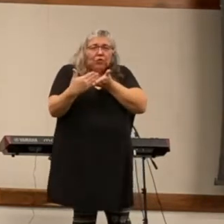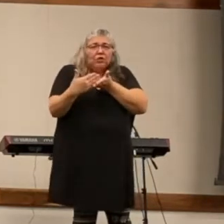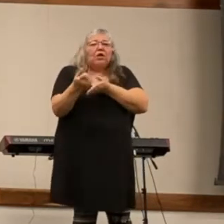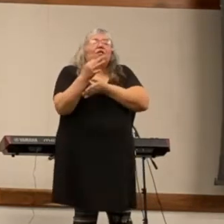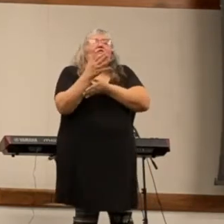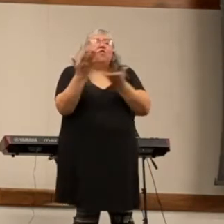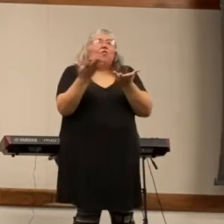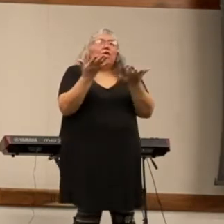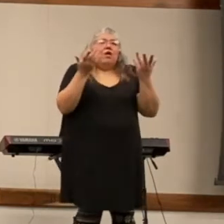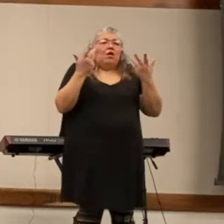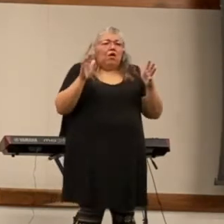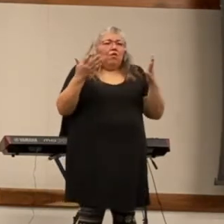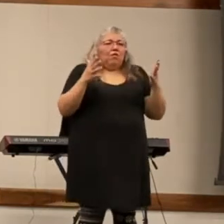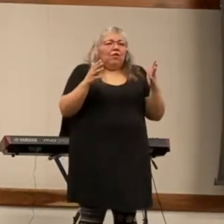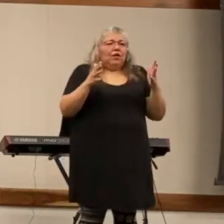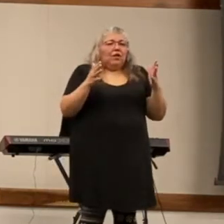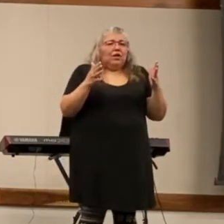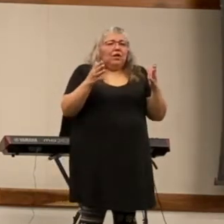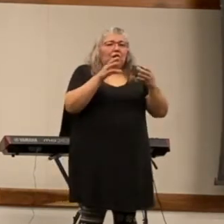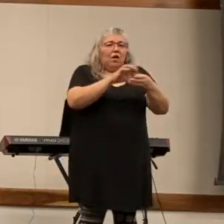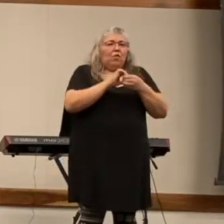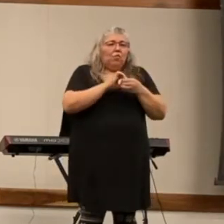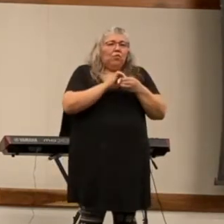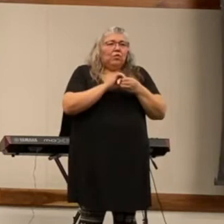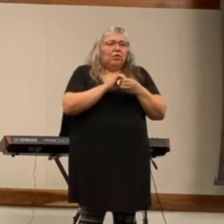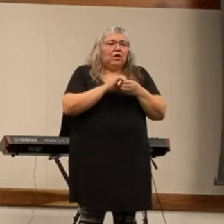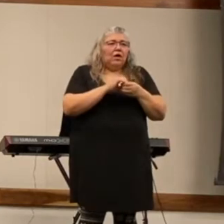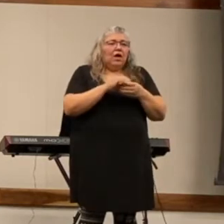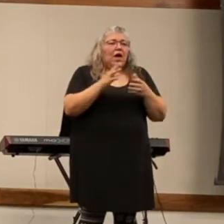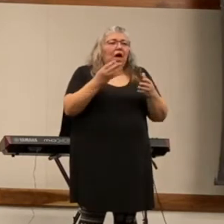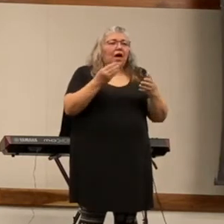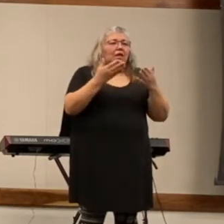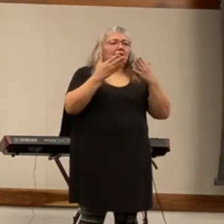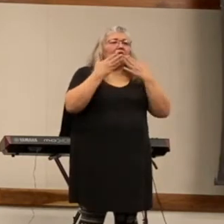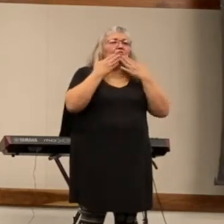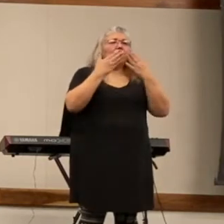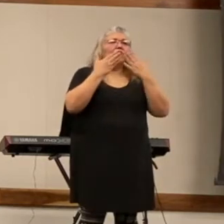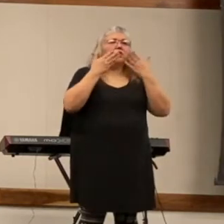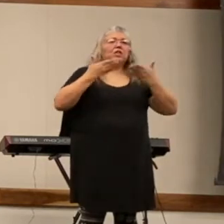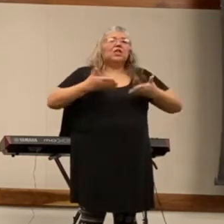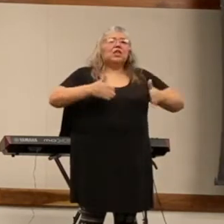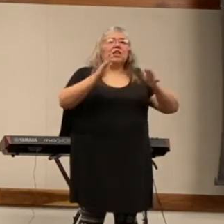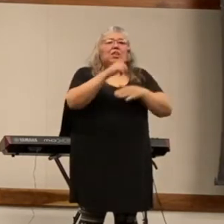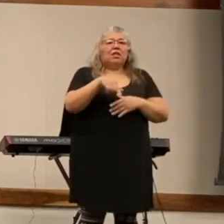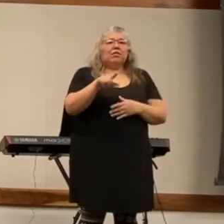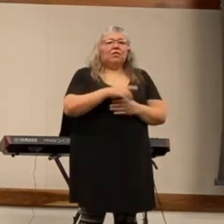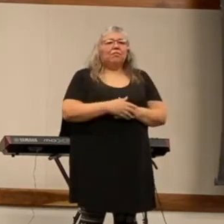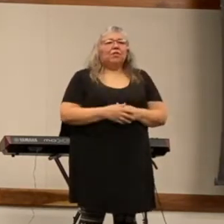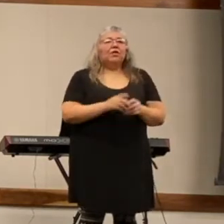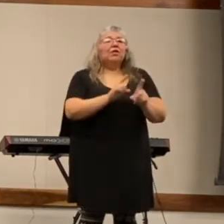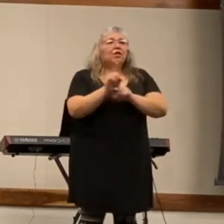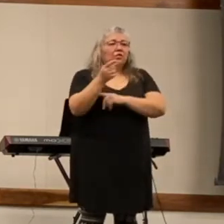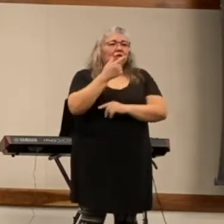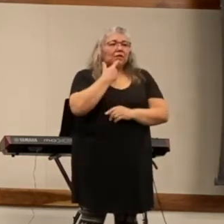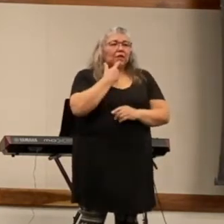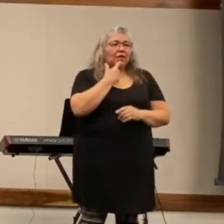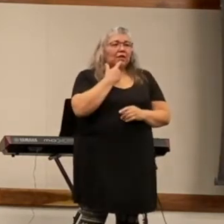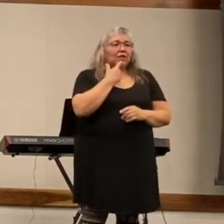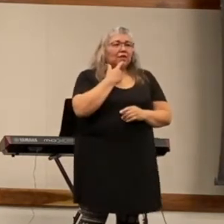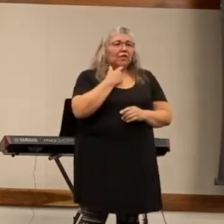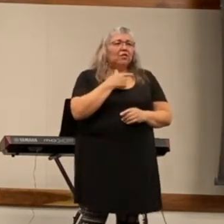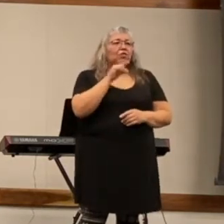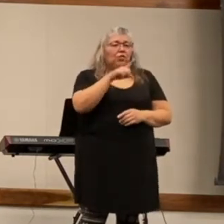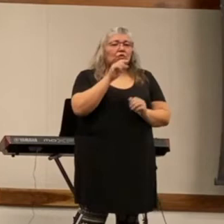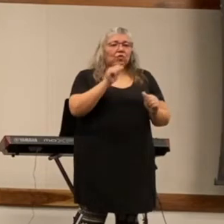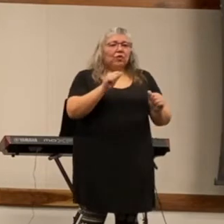of what he already owned, and he graciously lent them. He also said, listen, you